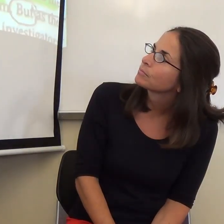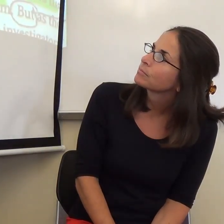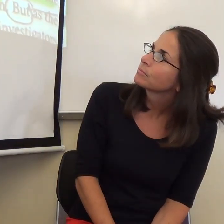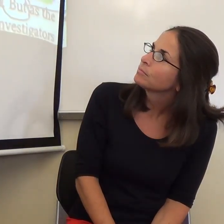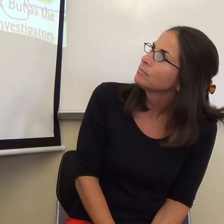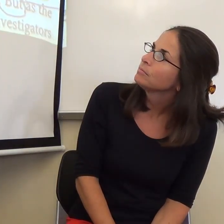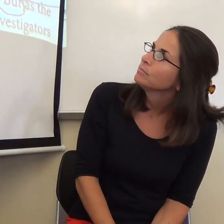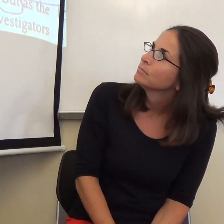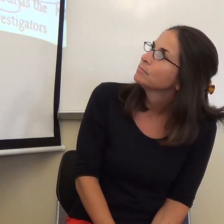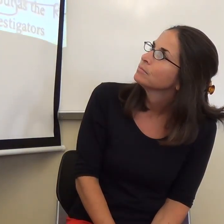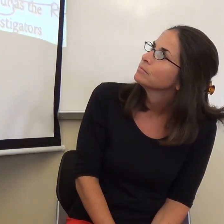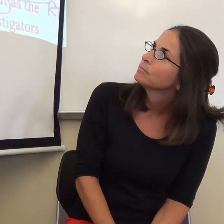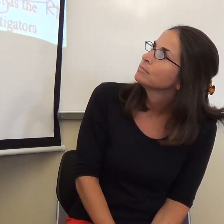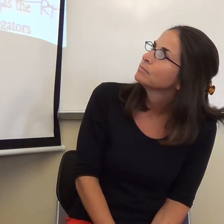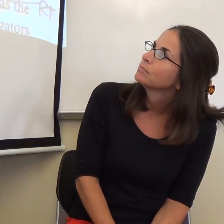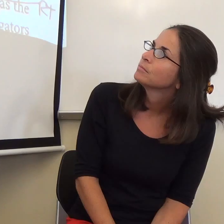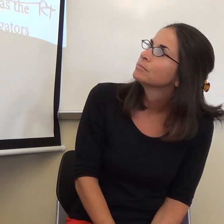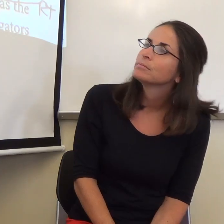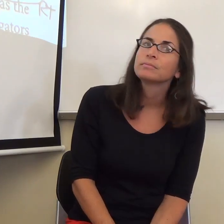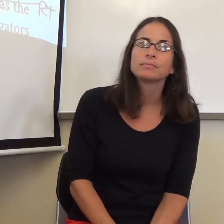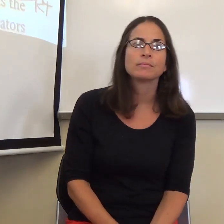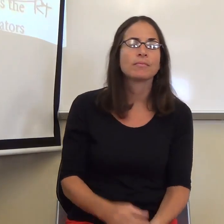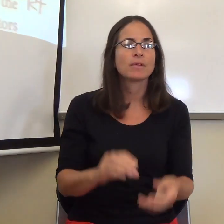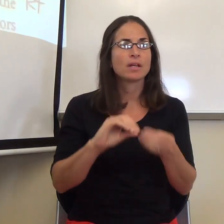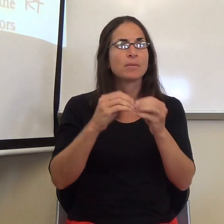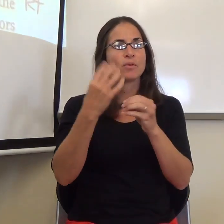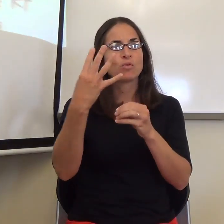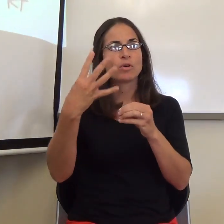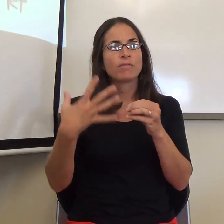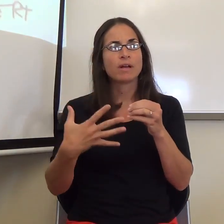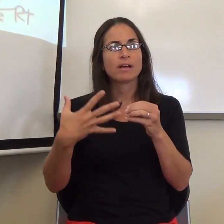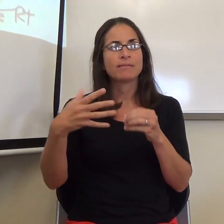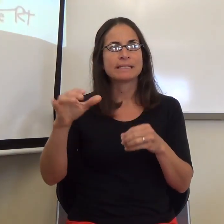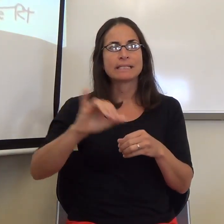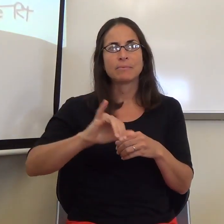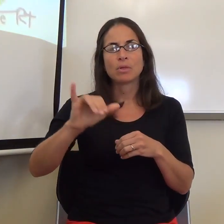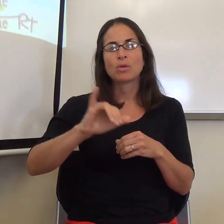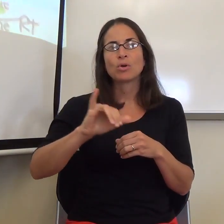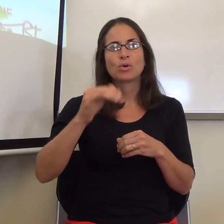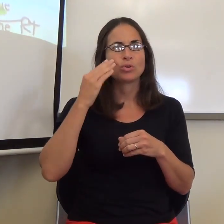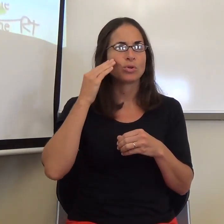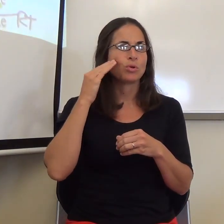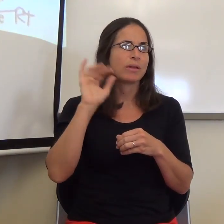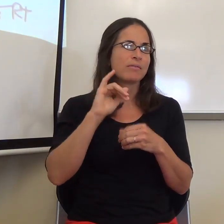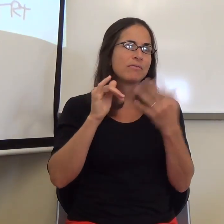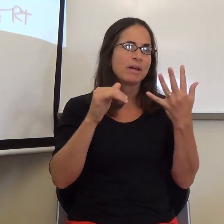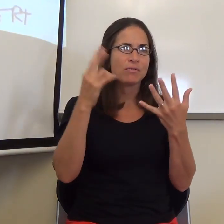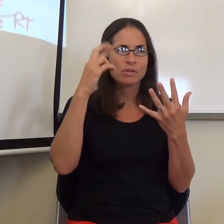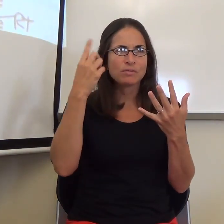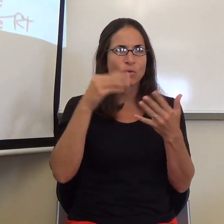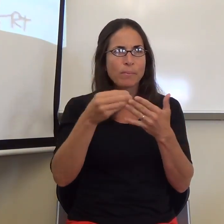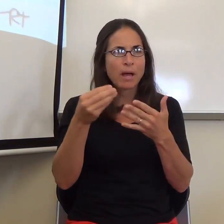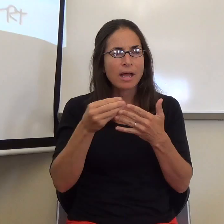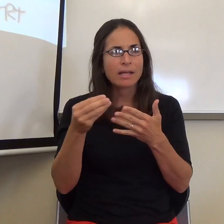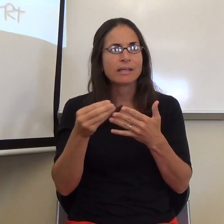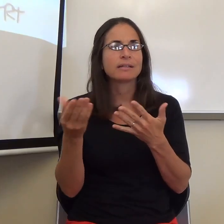And these two go along with each other, as you know from the 5 reasons for buying. Then it said the